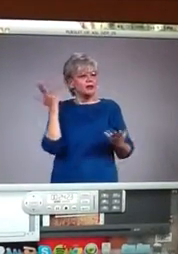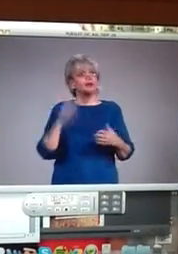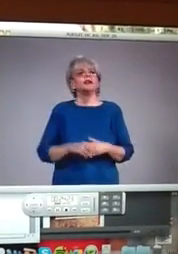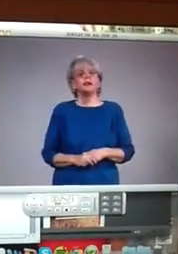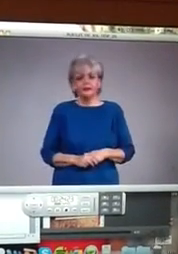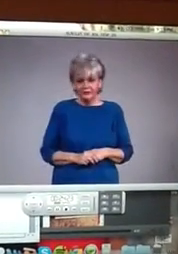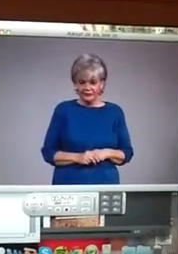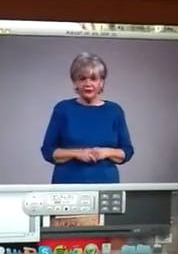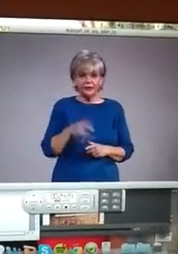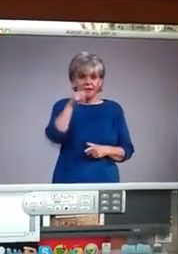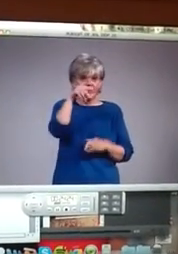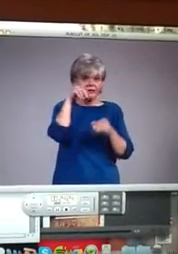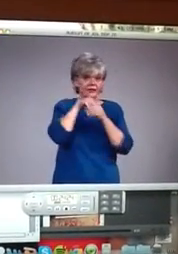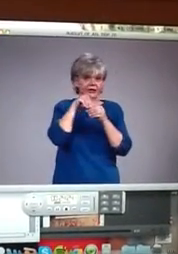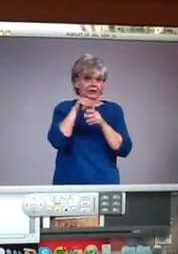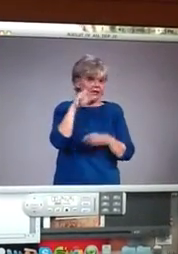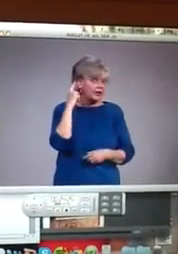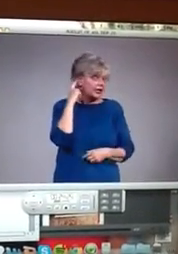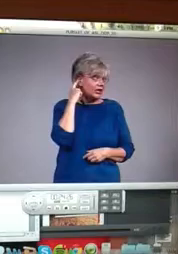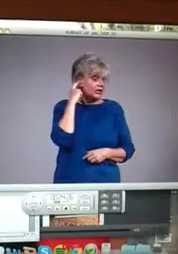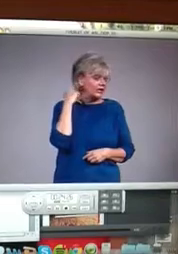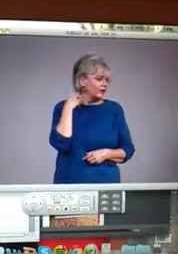Why do people get dizzy?